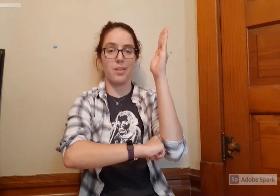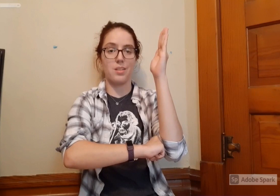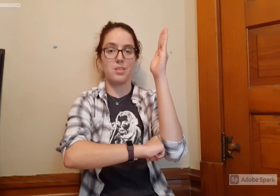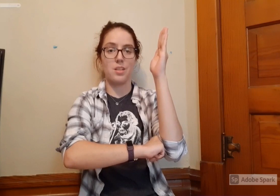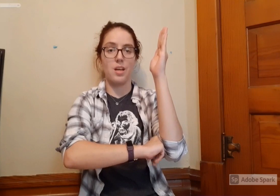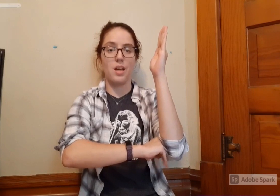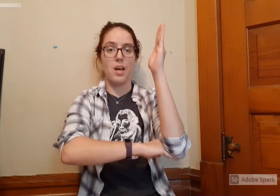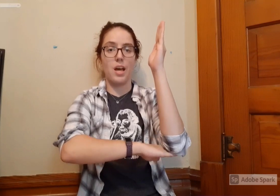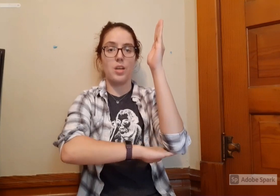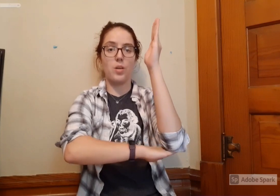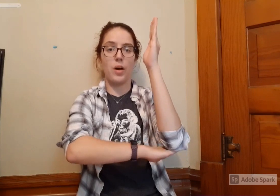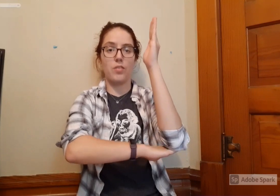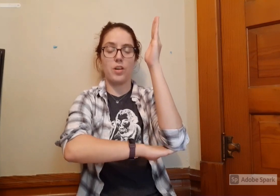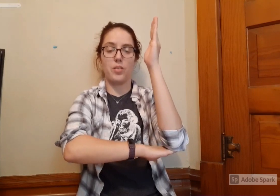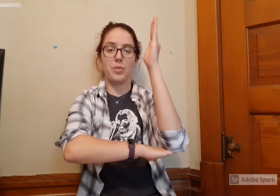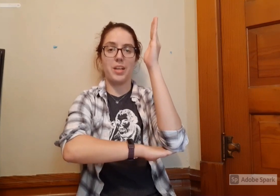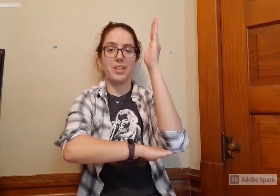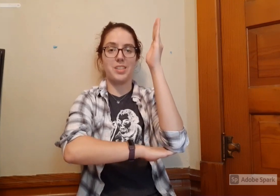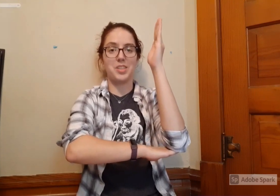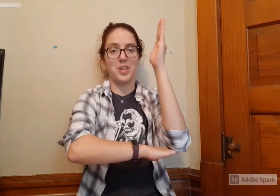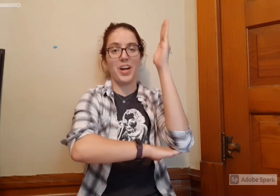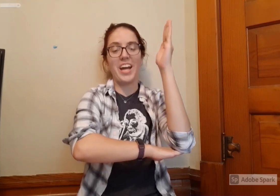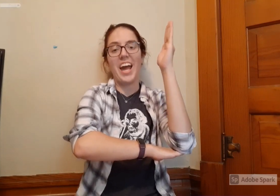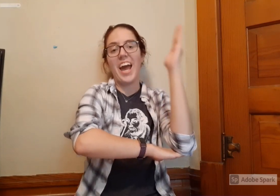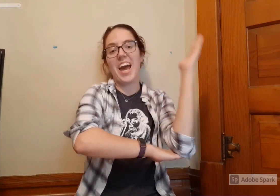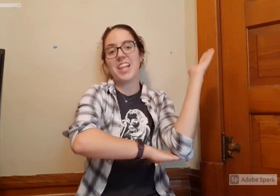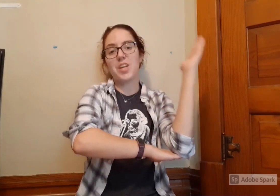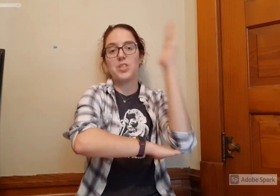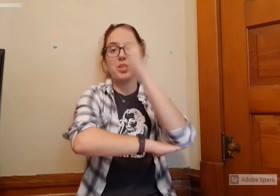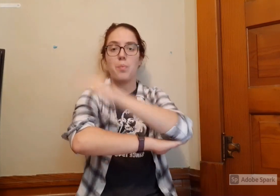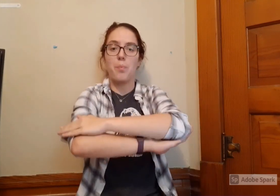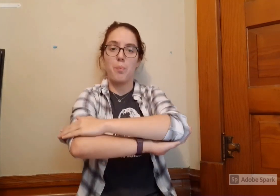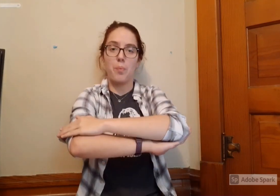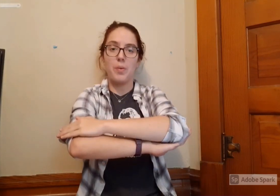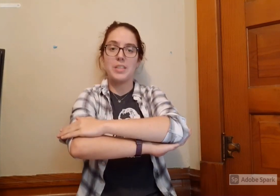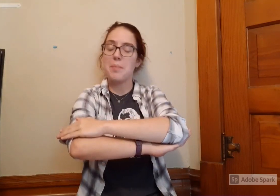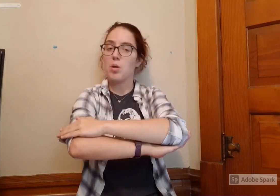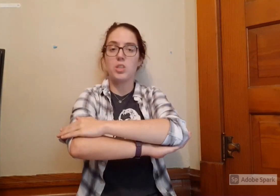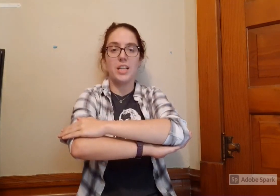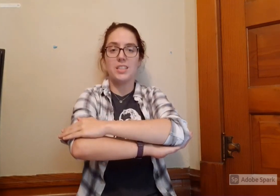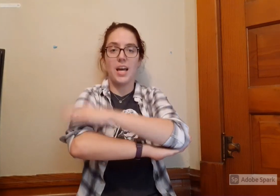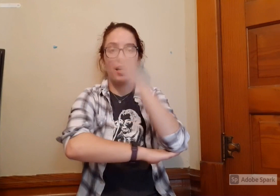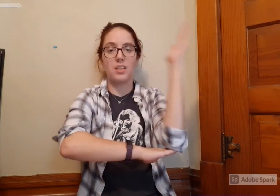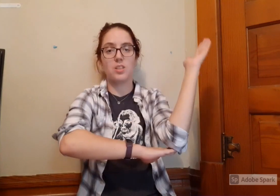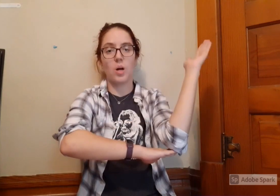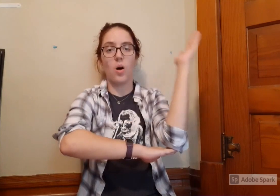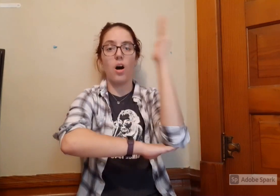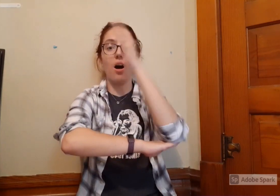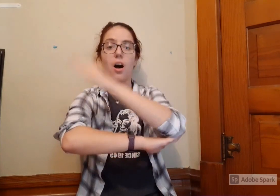this. And you have your other one like this, sorry. And then you just, same motion as day. So all